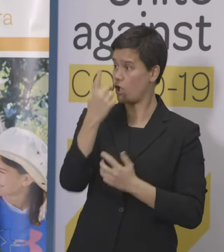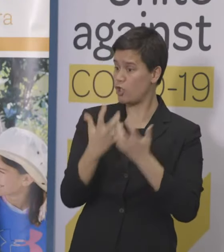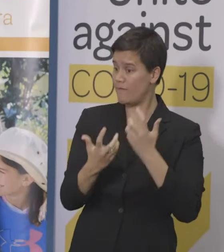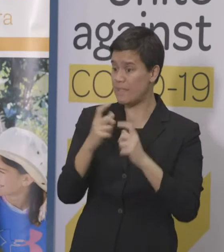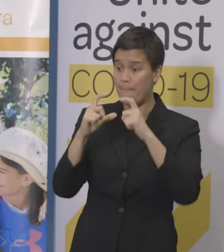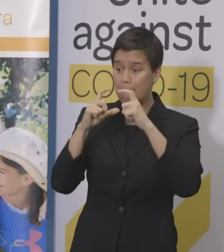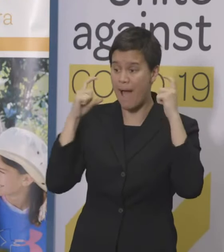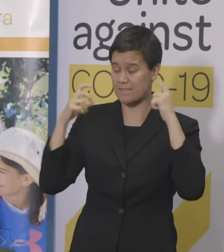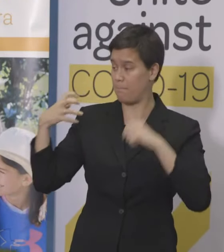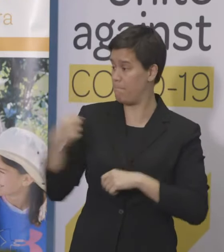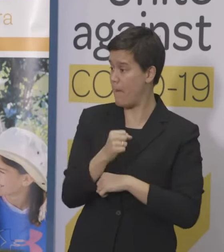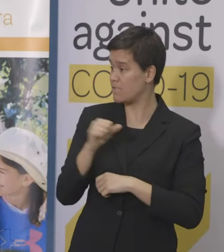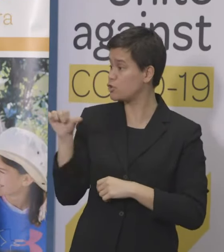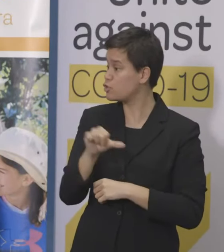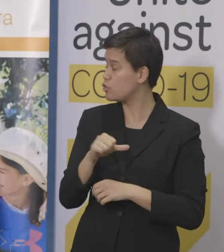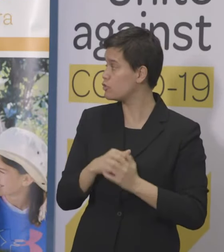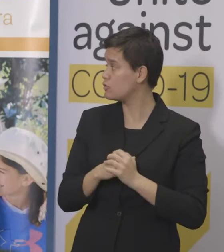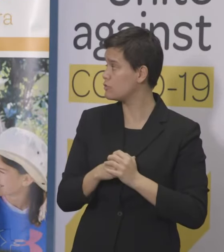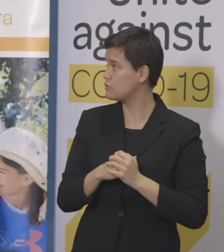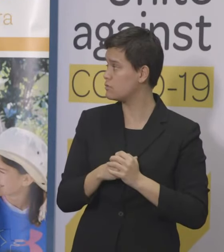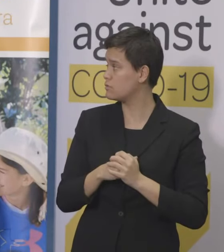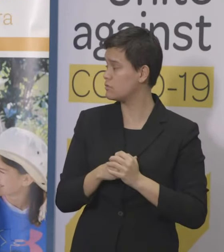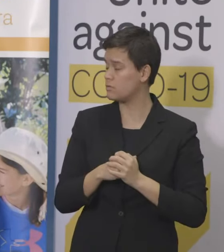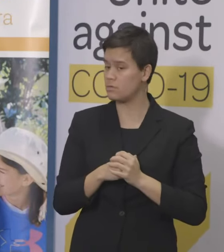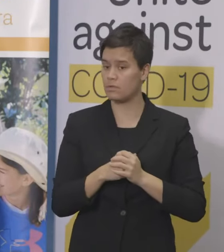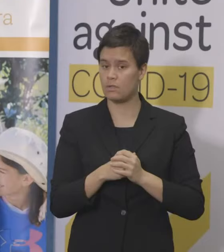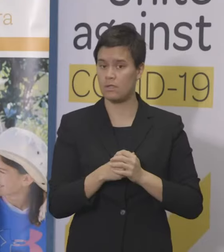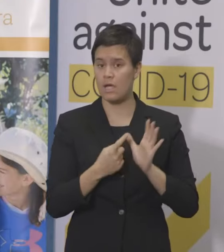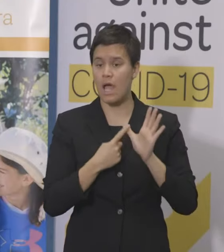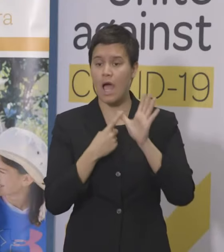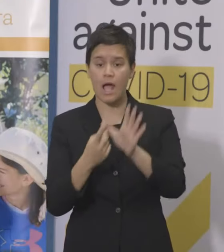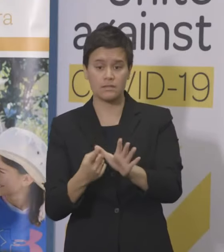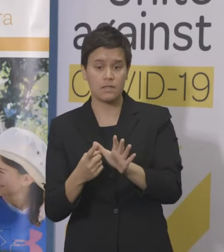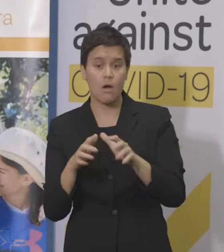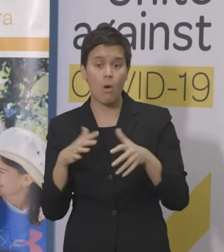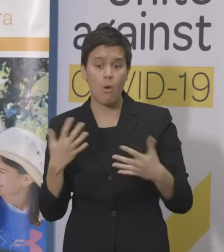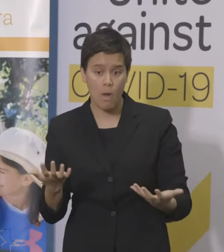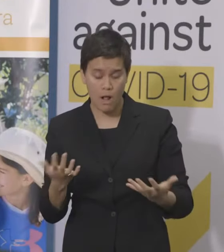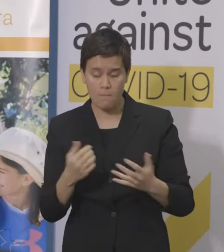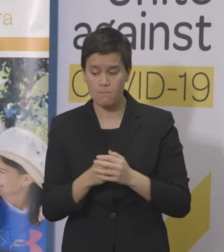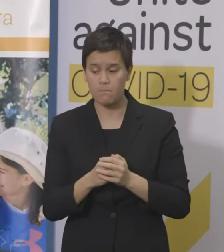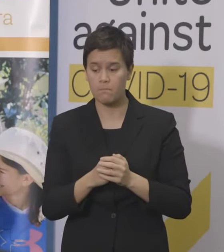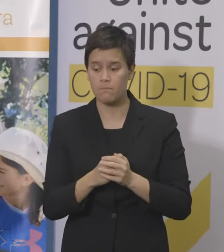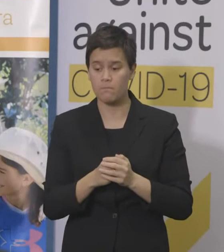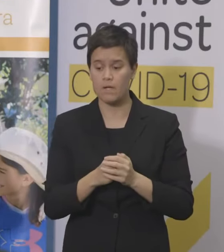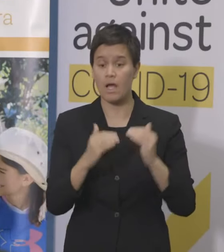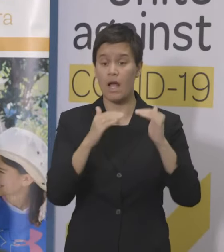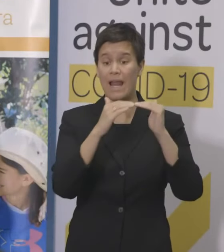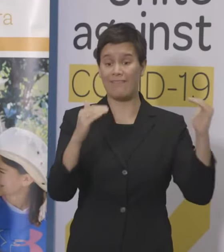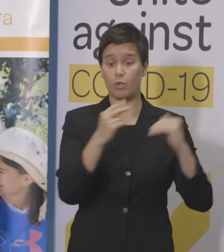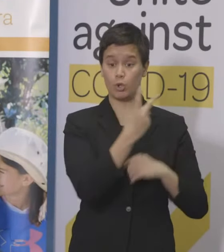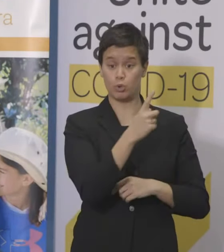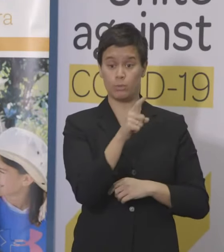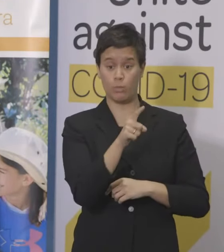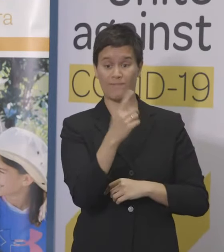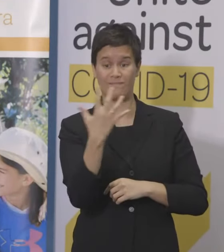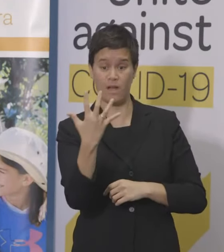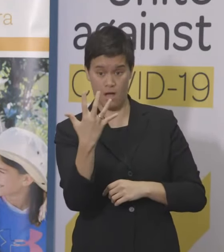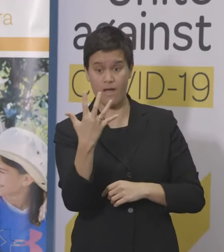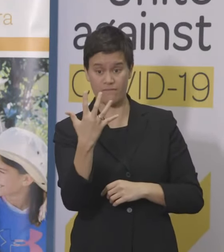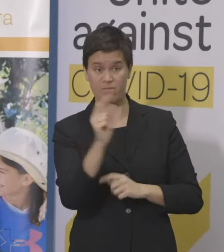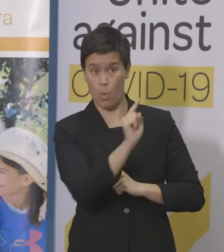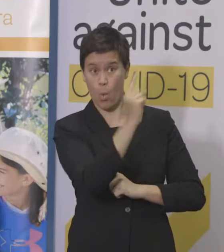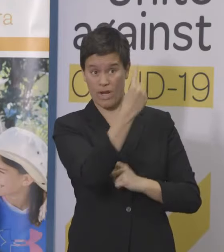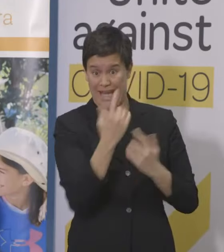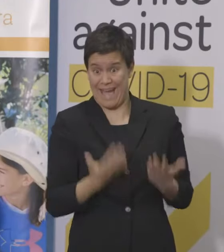lectures that have up to 300 students in them? Well, in the first instance, under alert level 2.5, there can't be 300, and